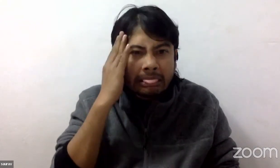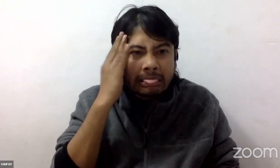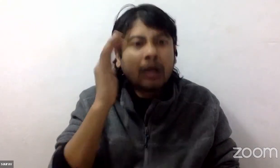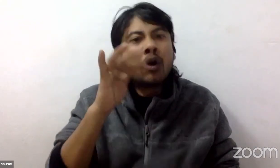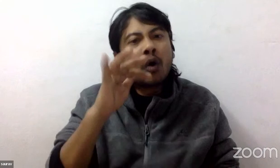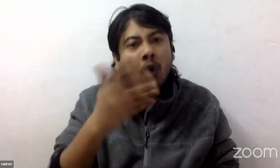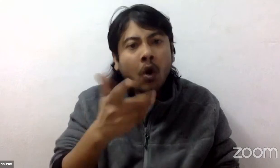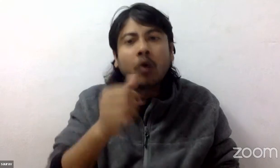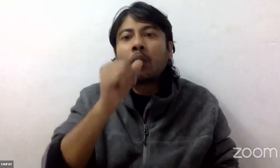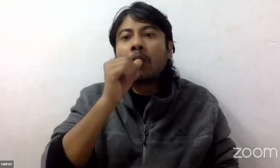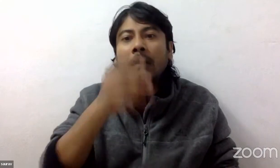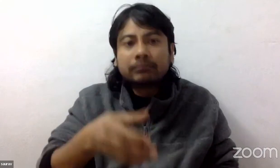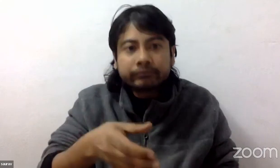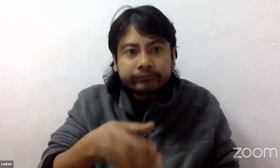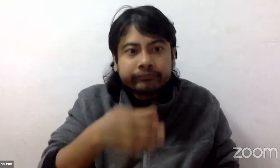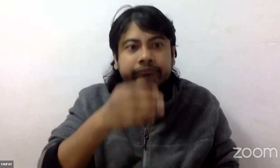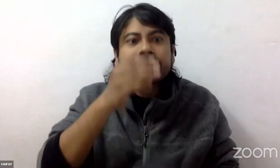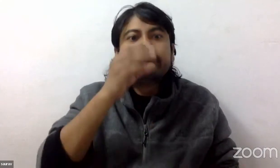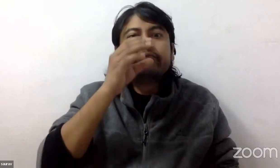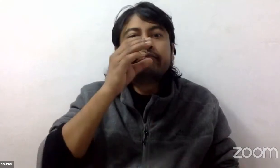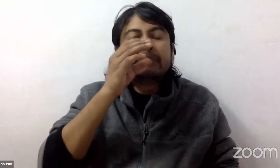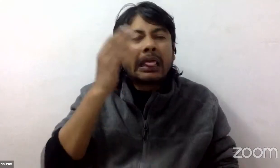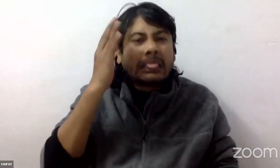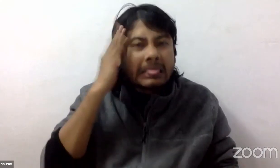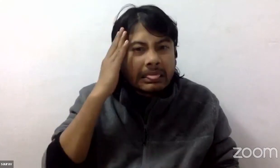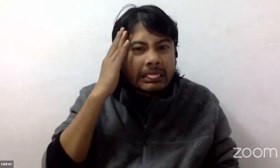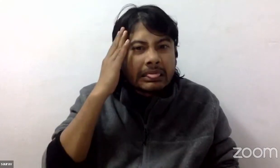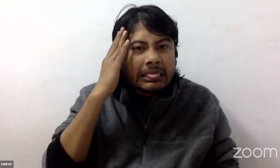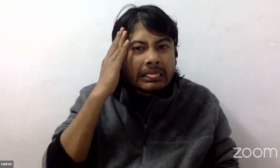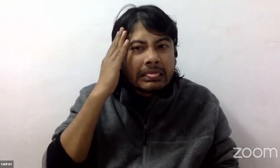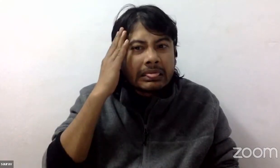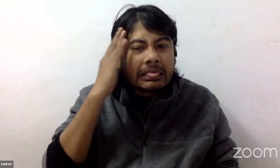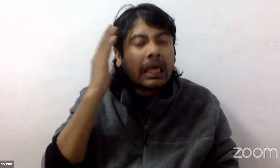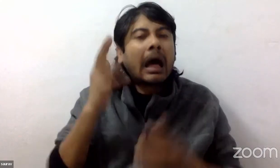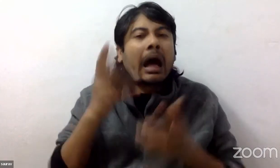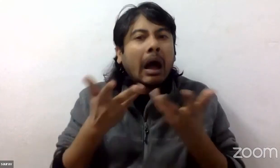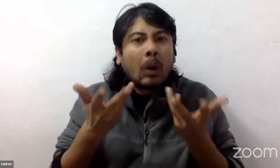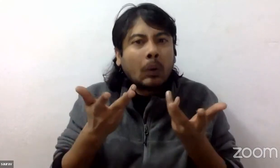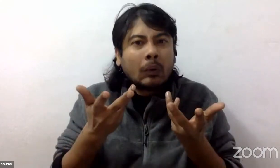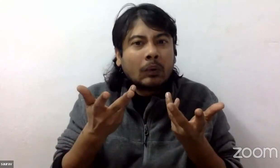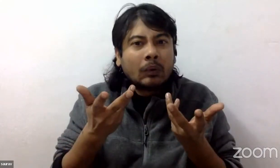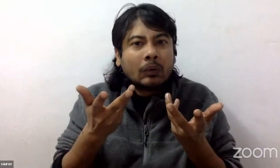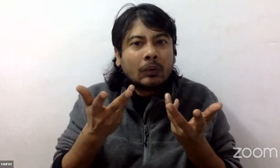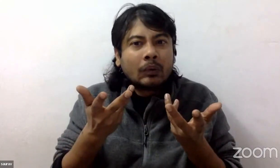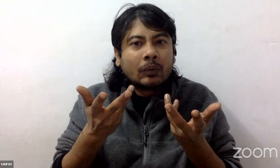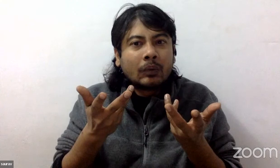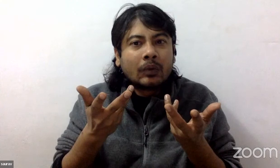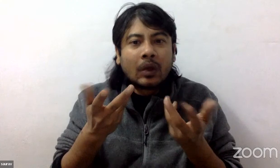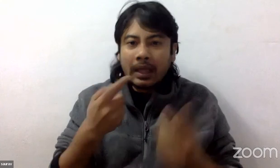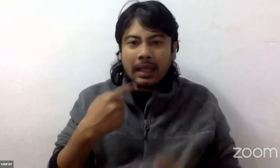Ekadashi. So that doesn't happen because each Ekadashi is independent. Each Ekadashi has its own importance, its